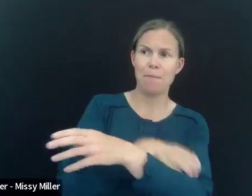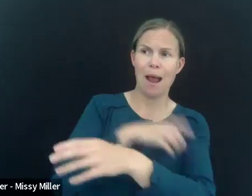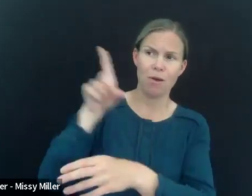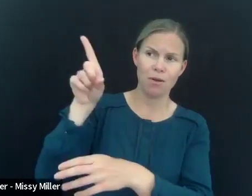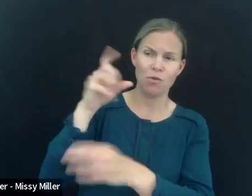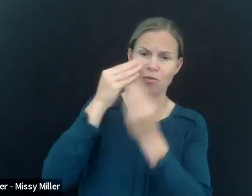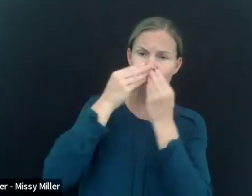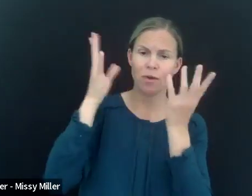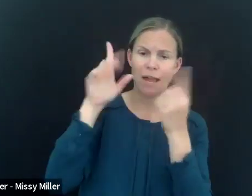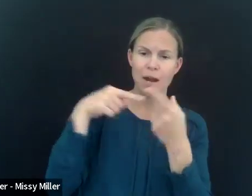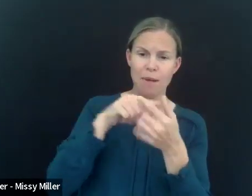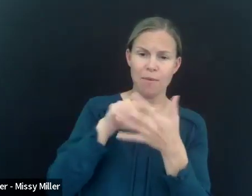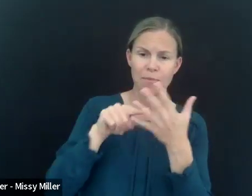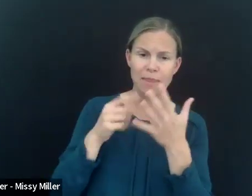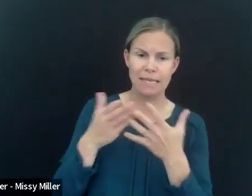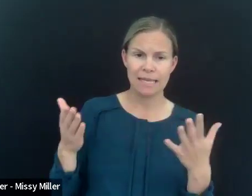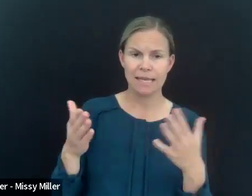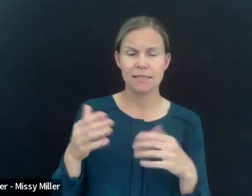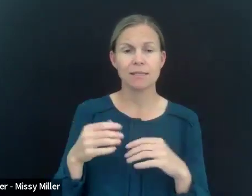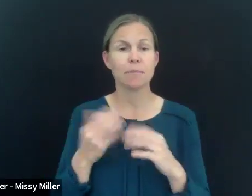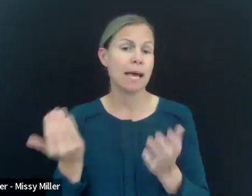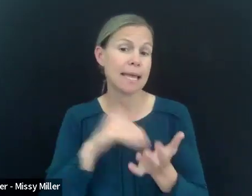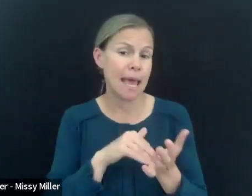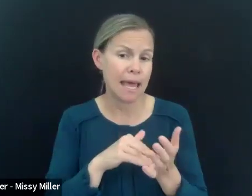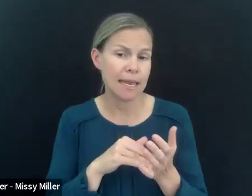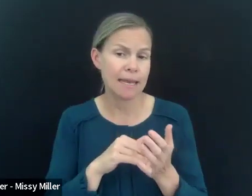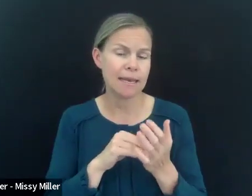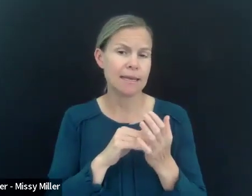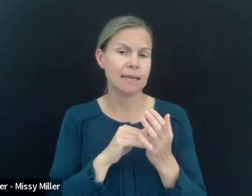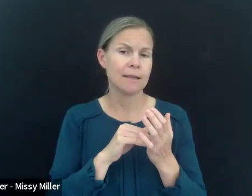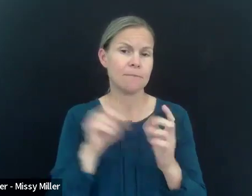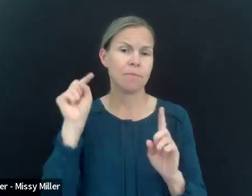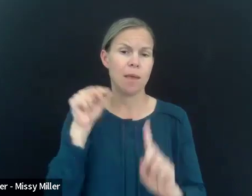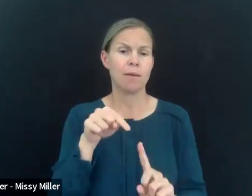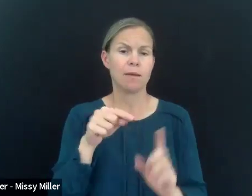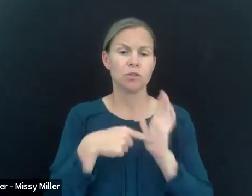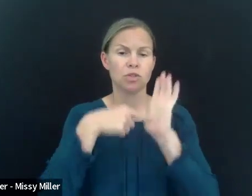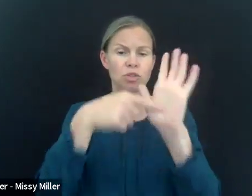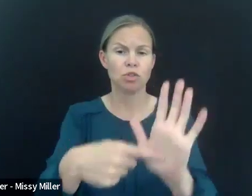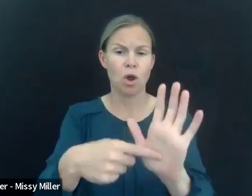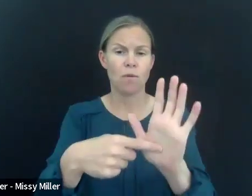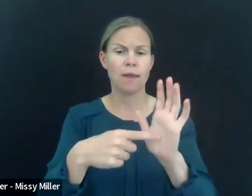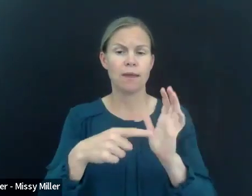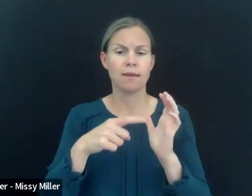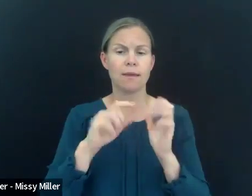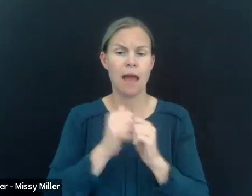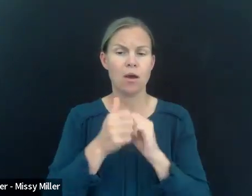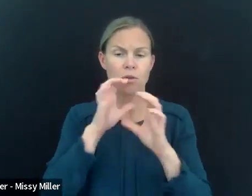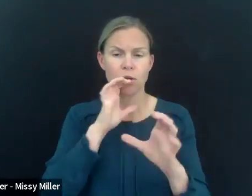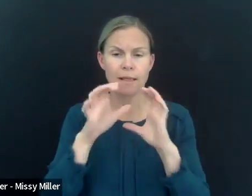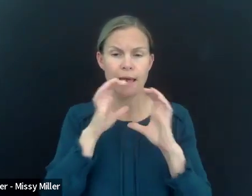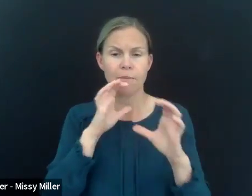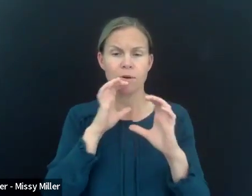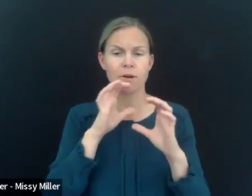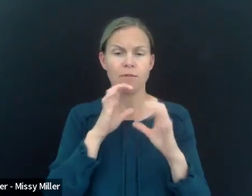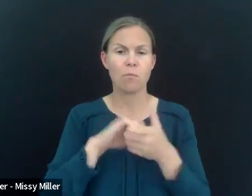But again, being able to amplify narratives of collaborative partnerships that